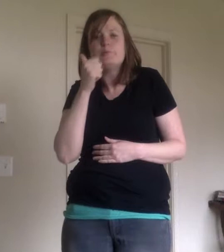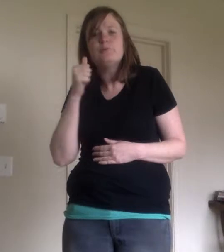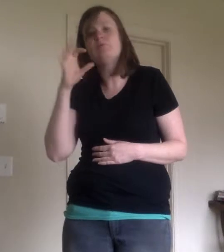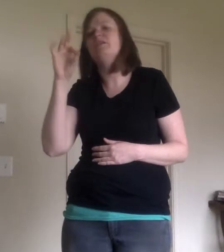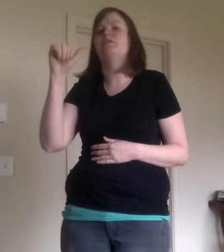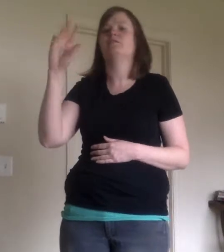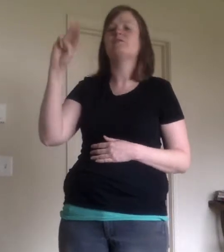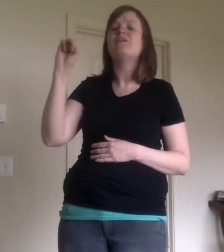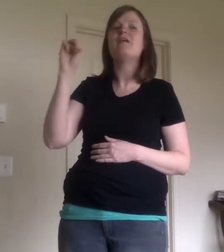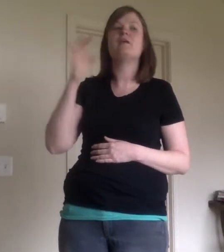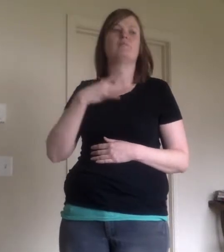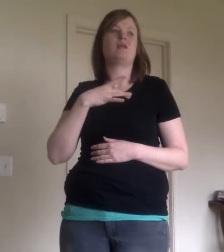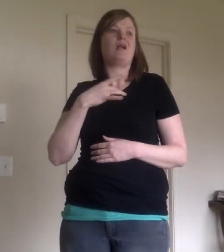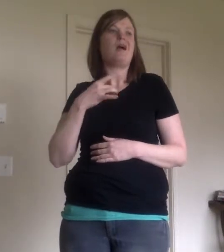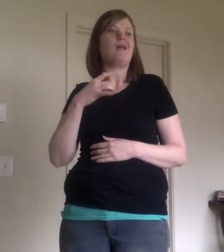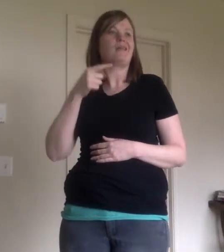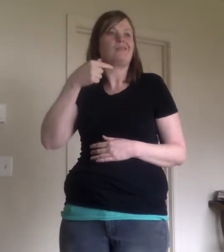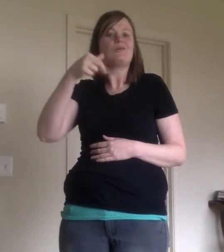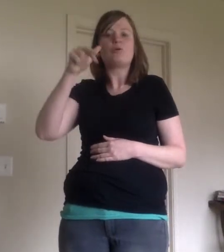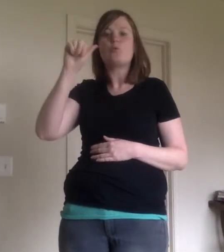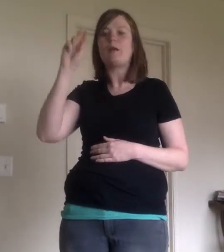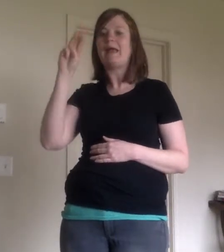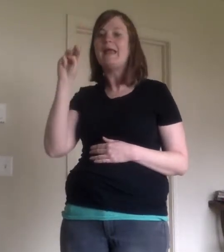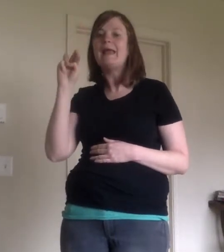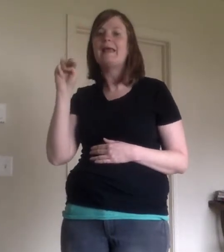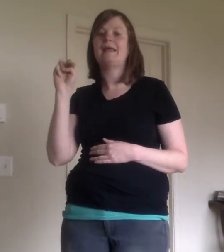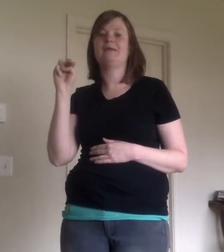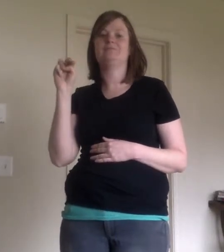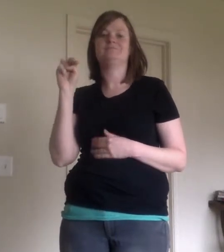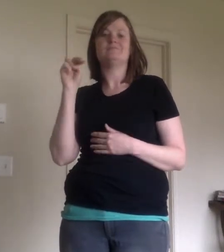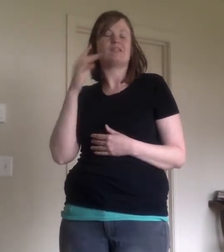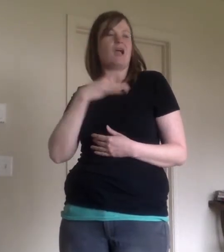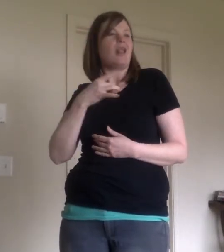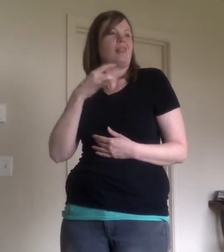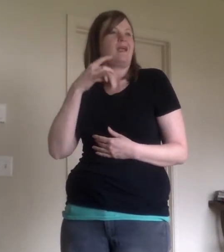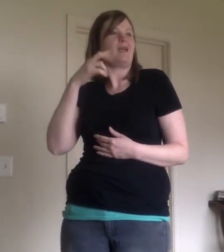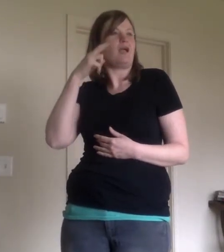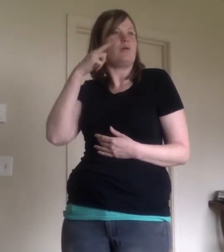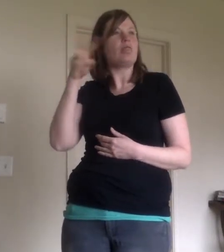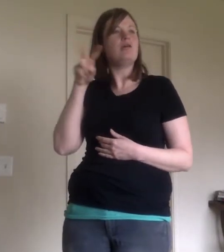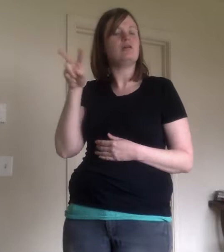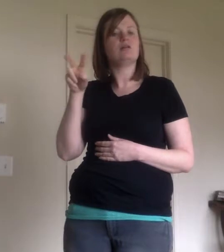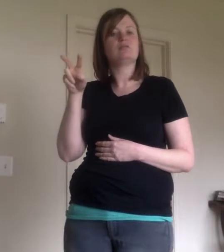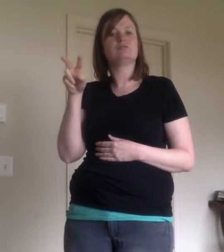grain, if that's what I'm going for in my photograph. And I just really like the whole feel of